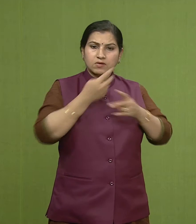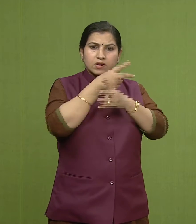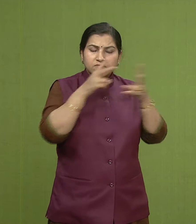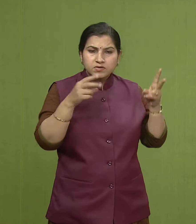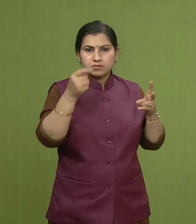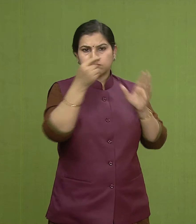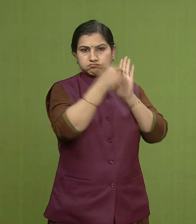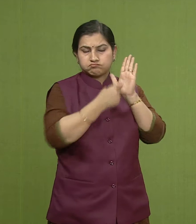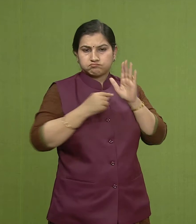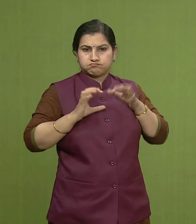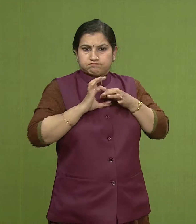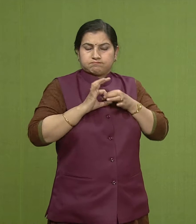issues.